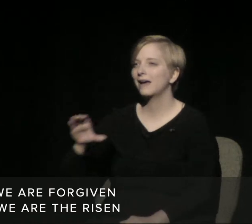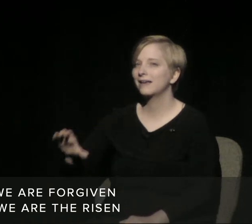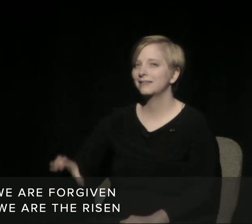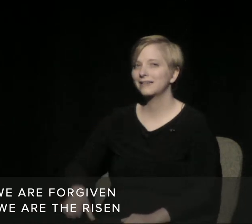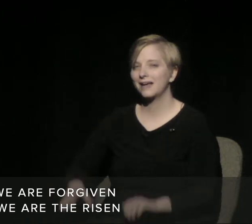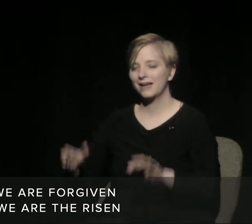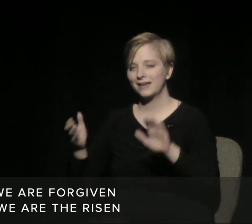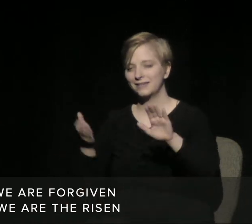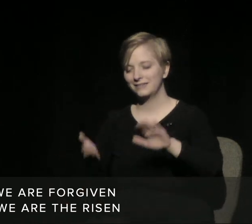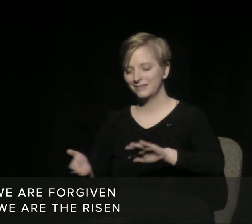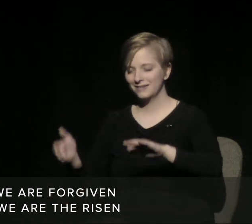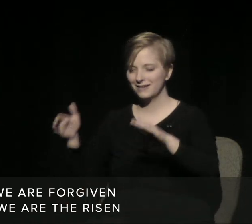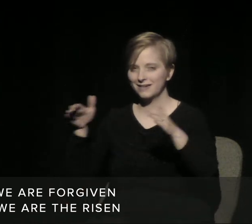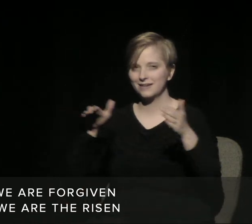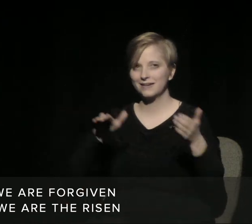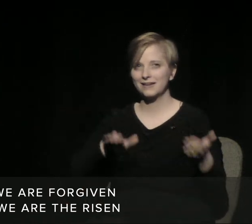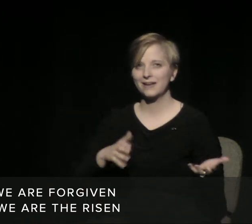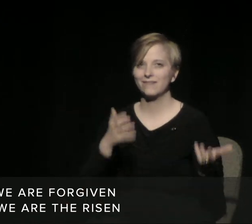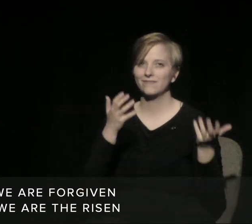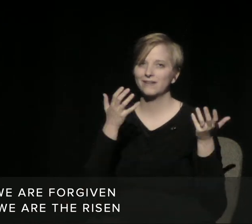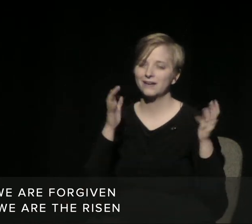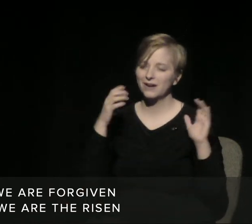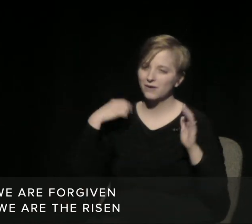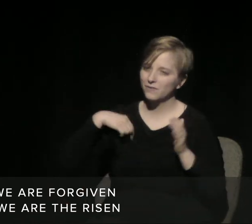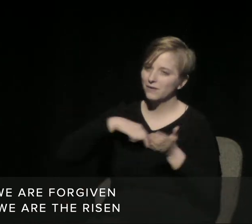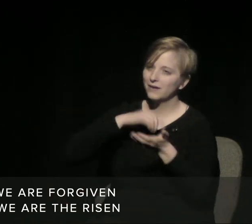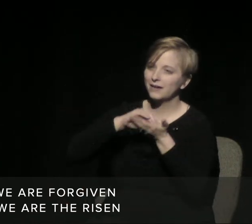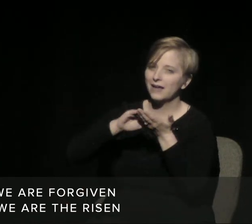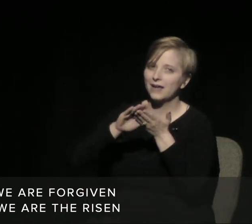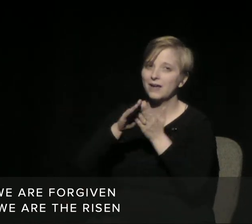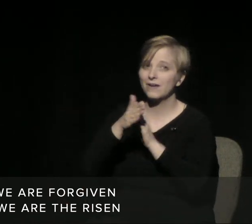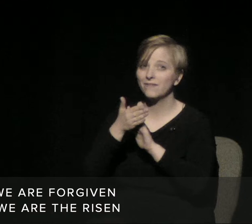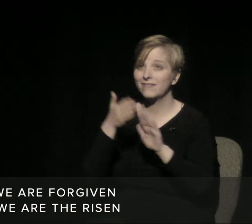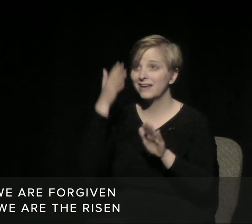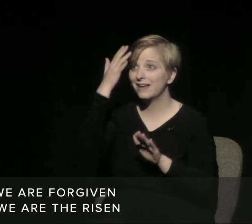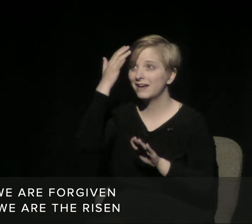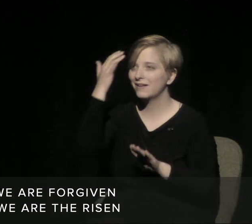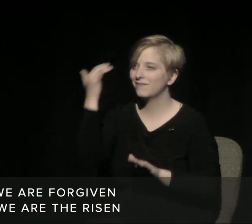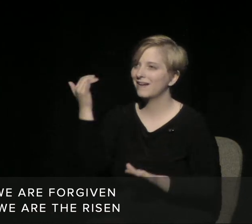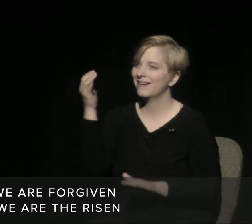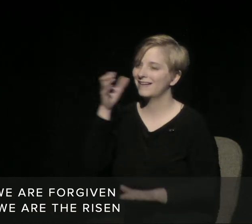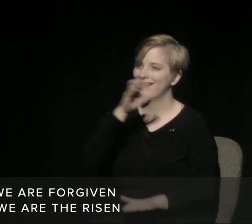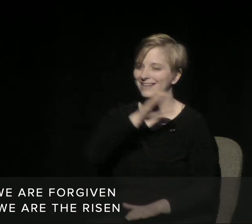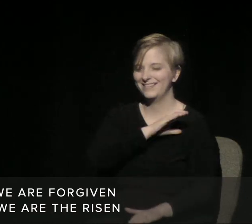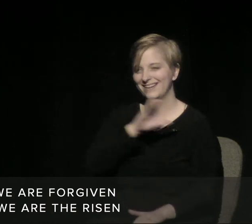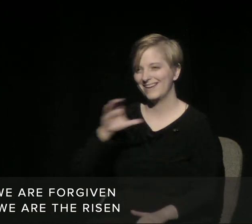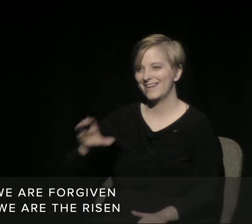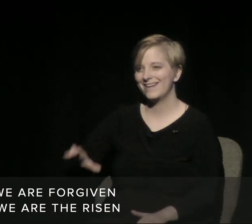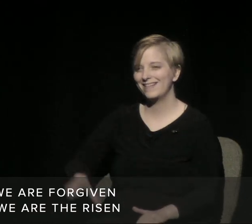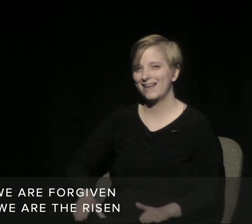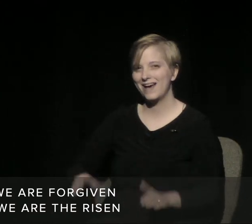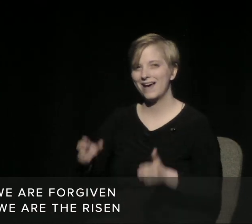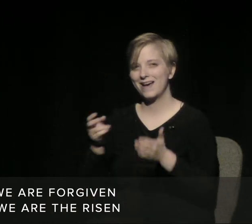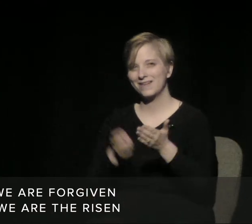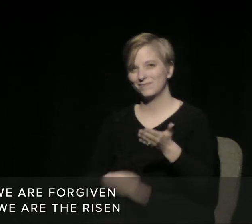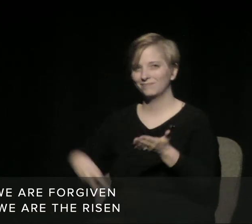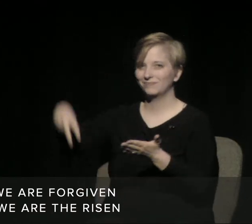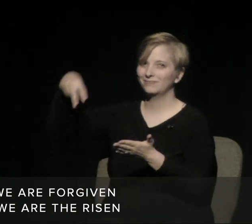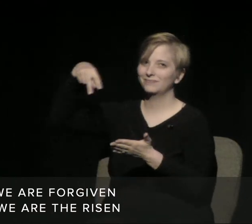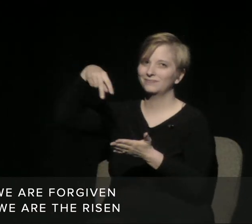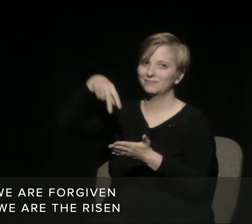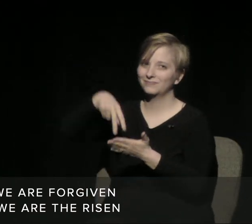Christ has died, we are forgiven in Christ.